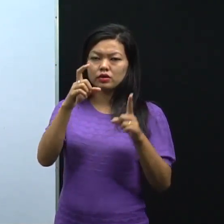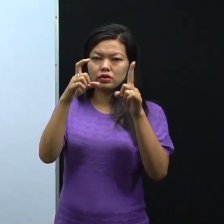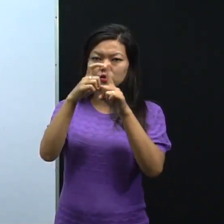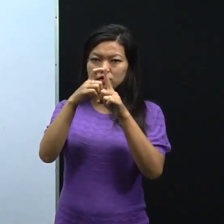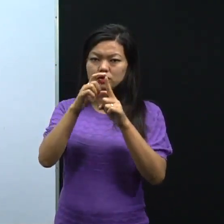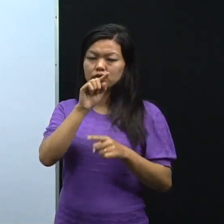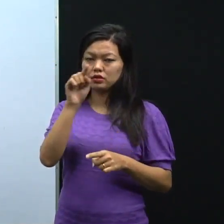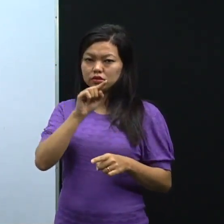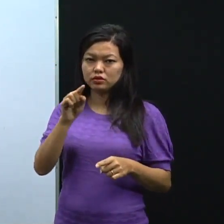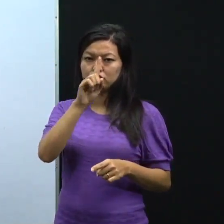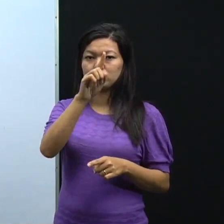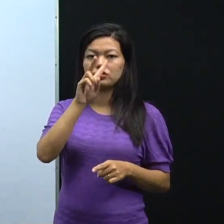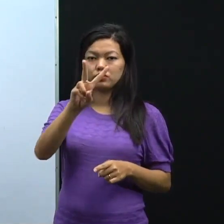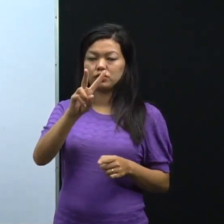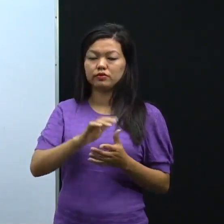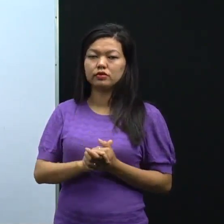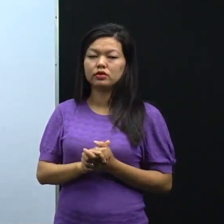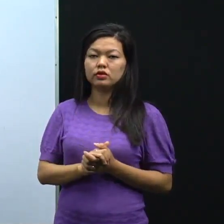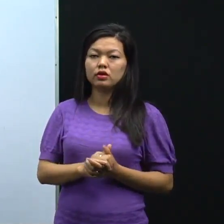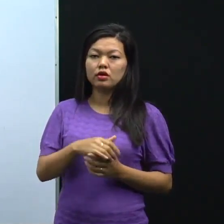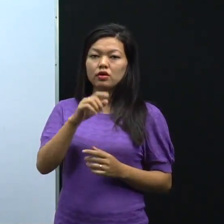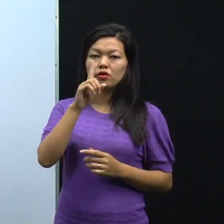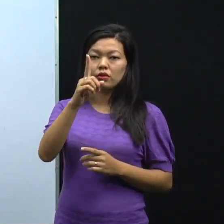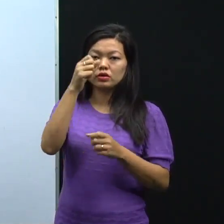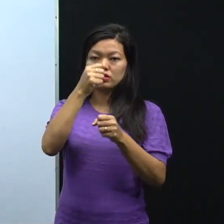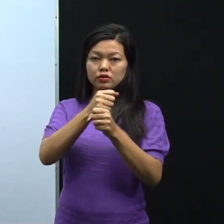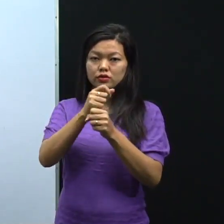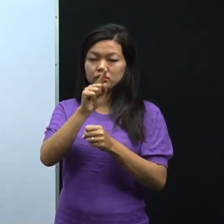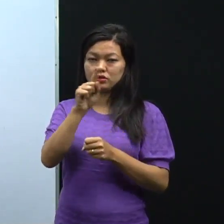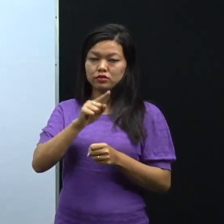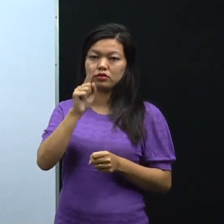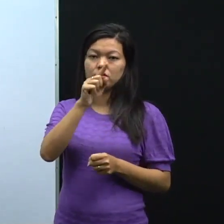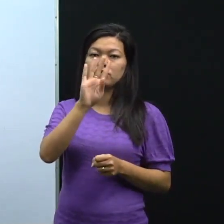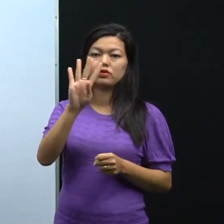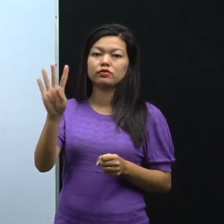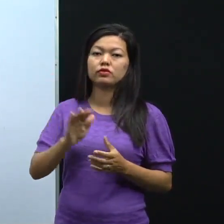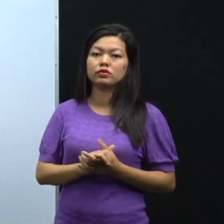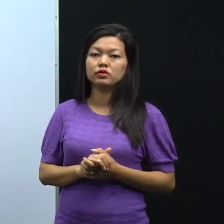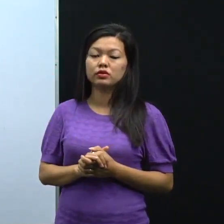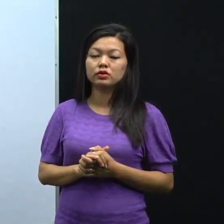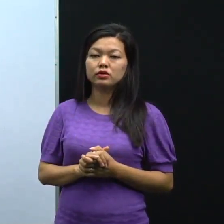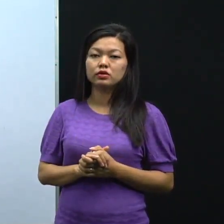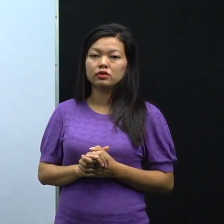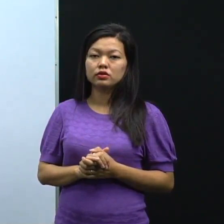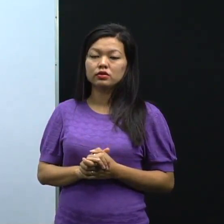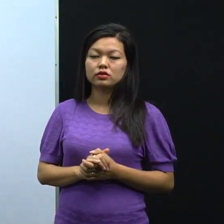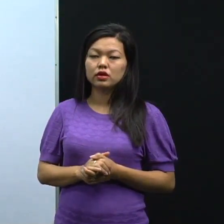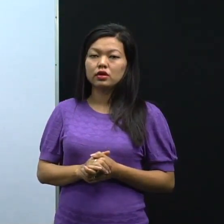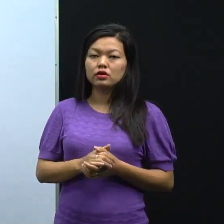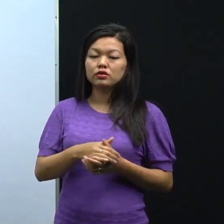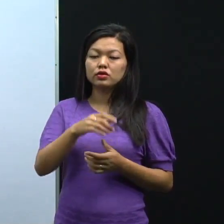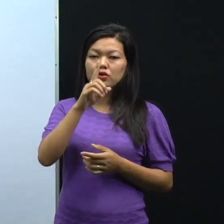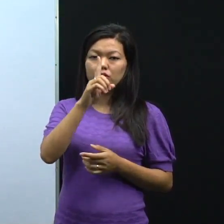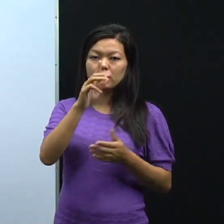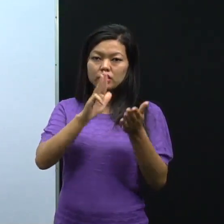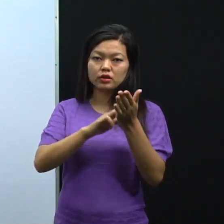is 12, right? And in a gross, you know that there is 144. So now, one mole is also just